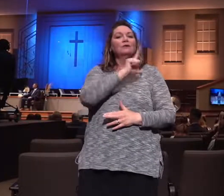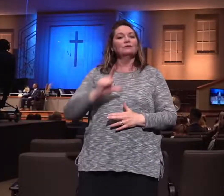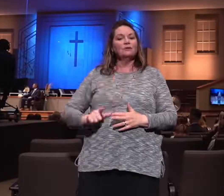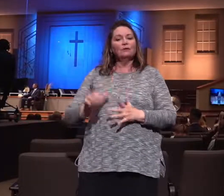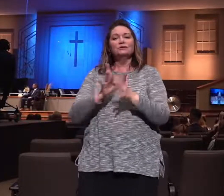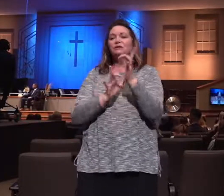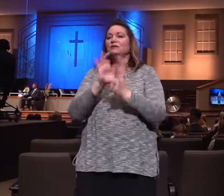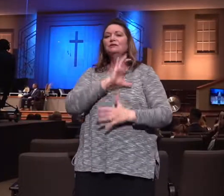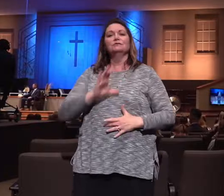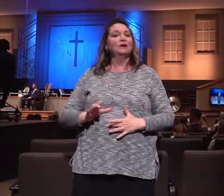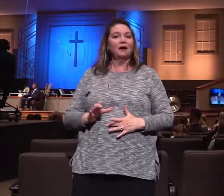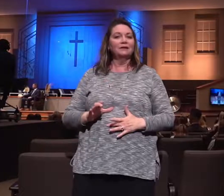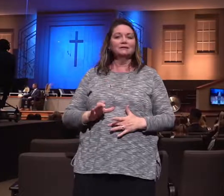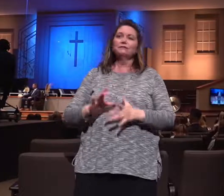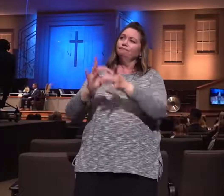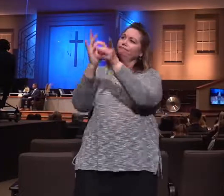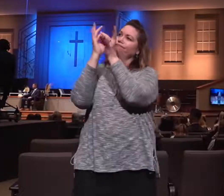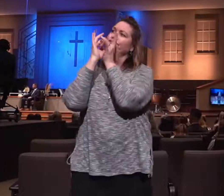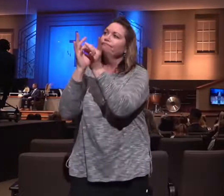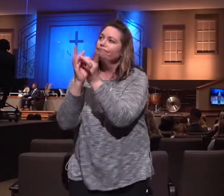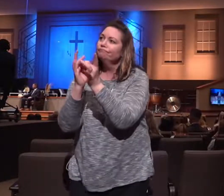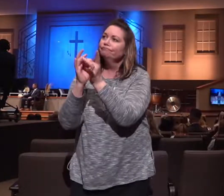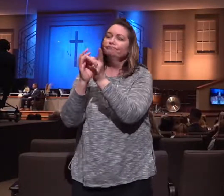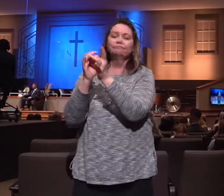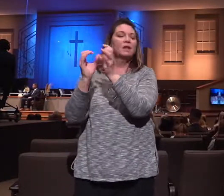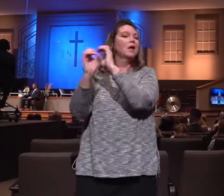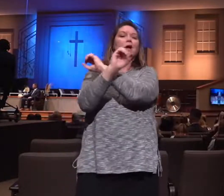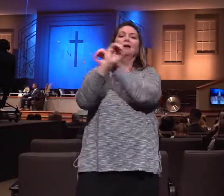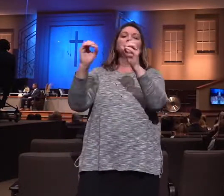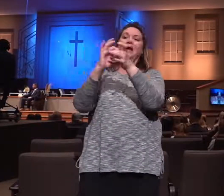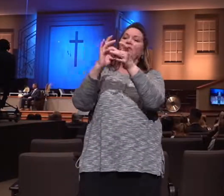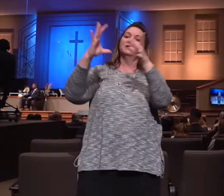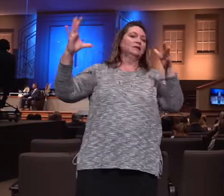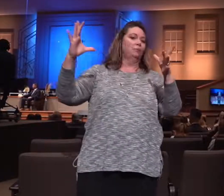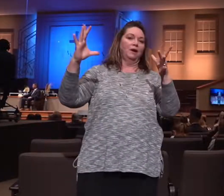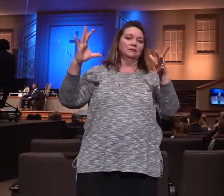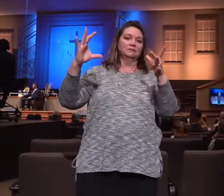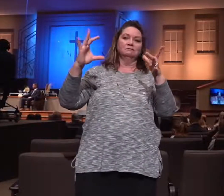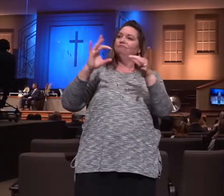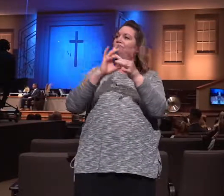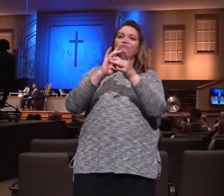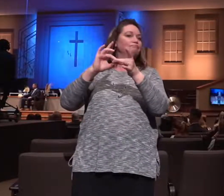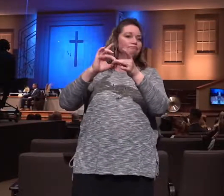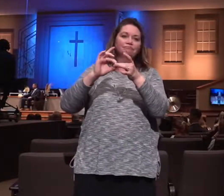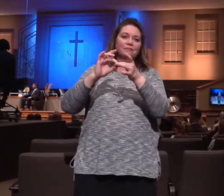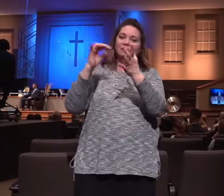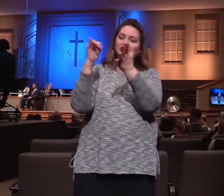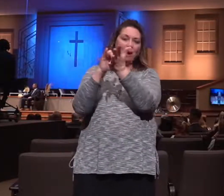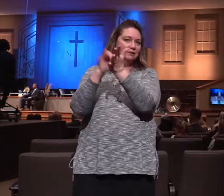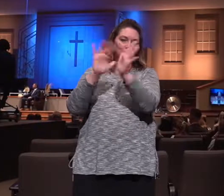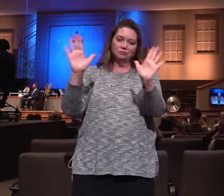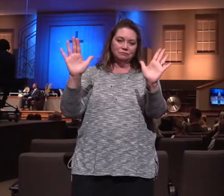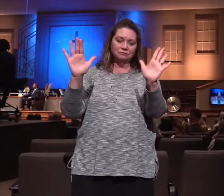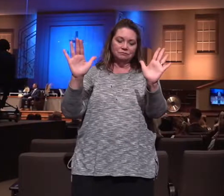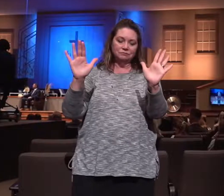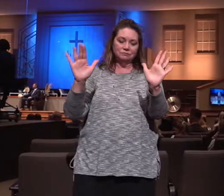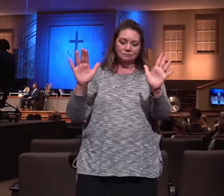from the love of Christ. And Paul says, on that basis, I beseech you,